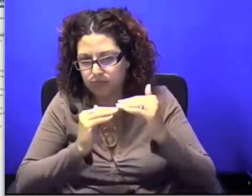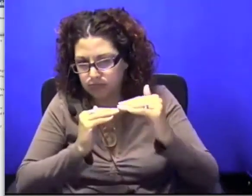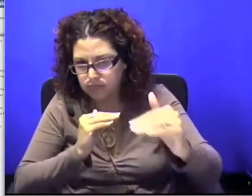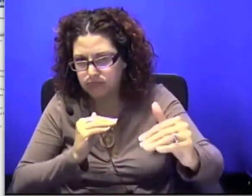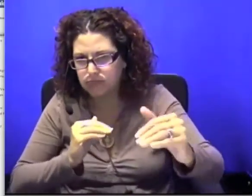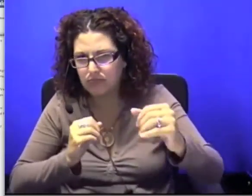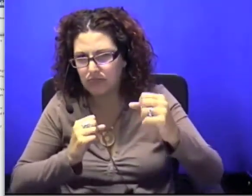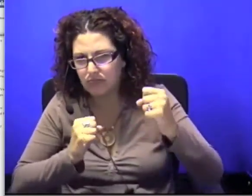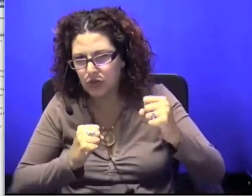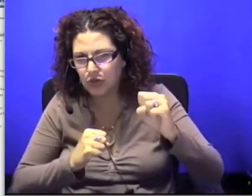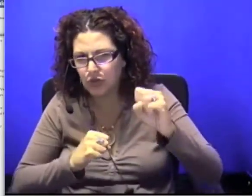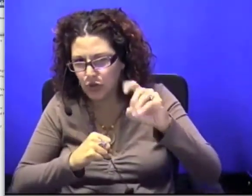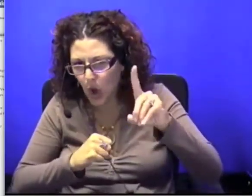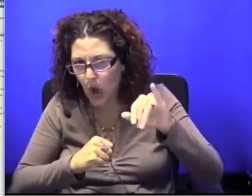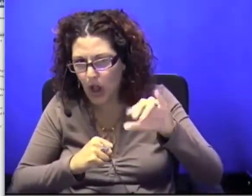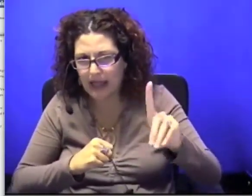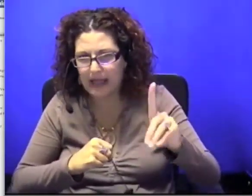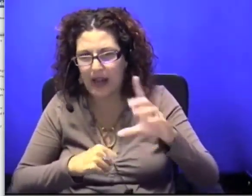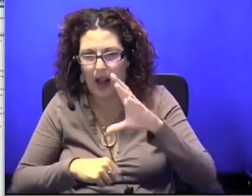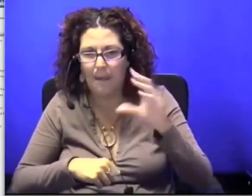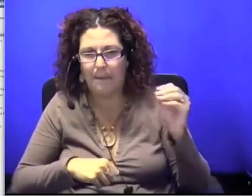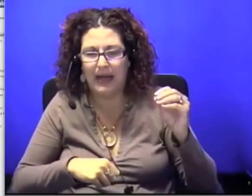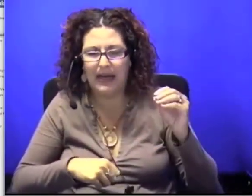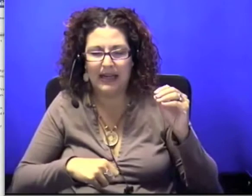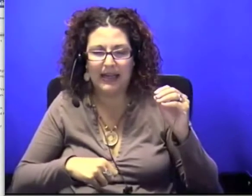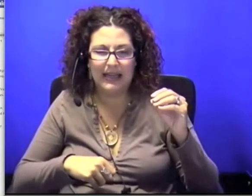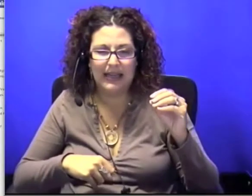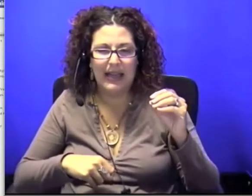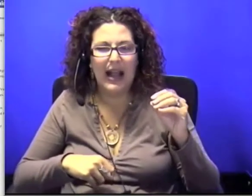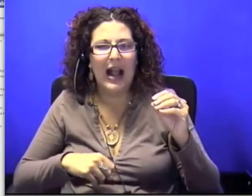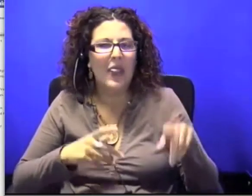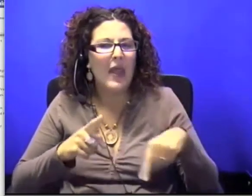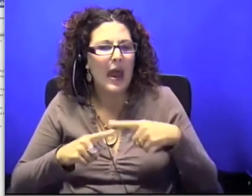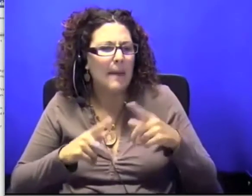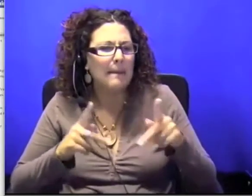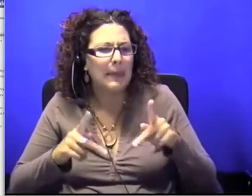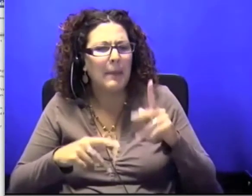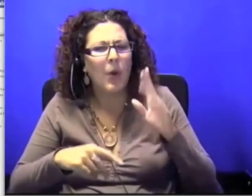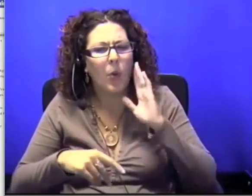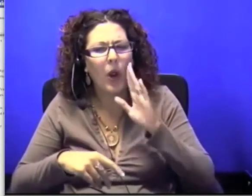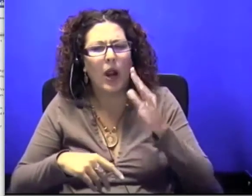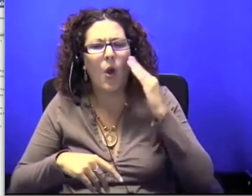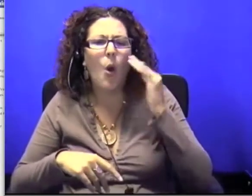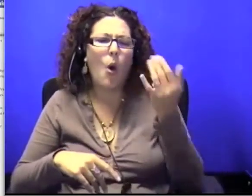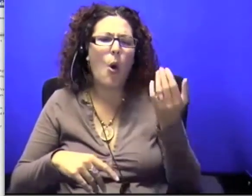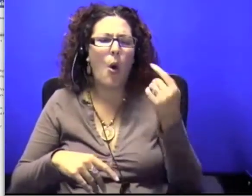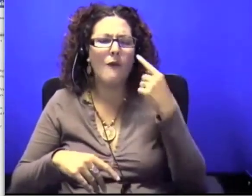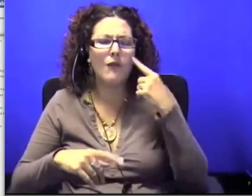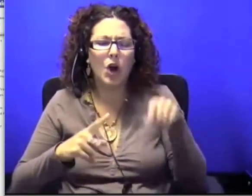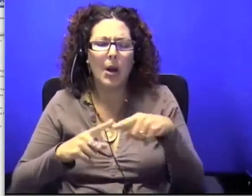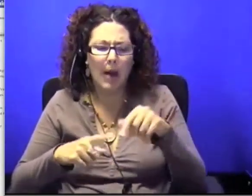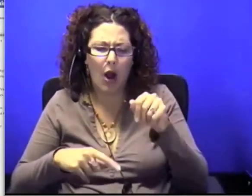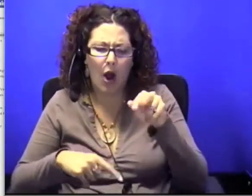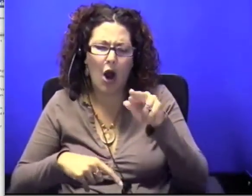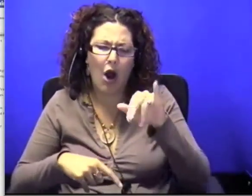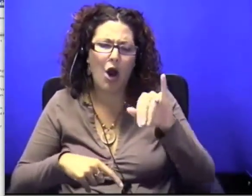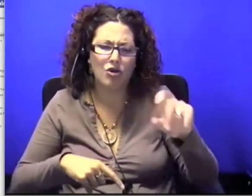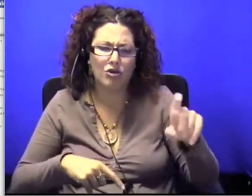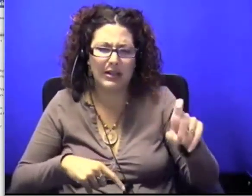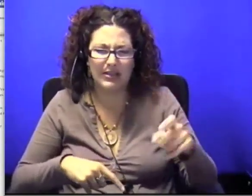a stable, solid, company that's an opportunity that people will have heard about. So you need to get on